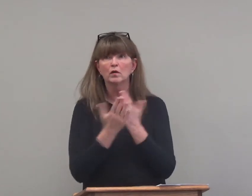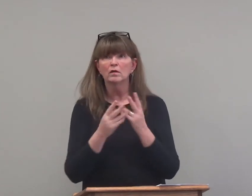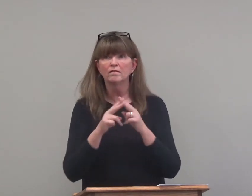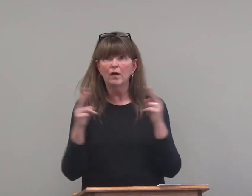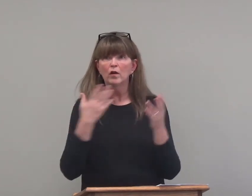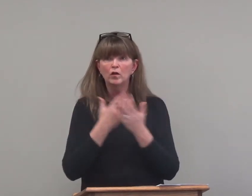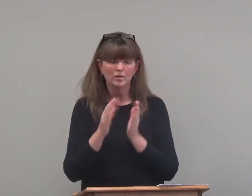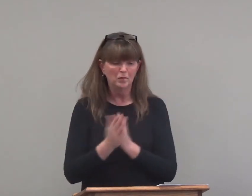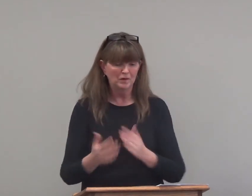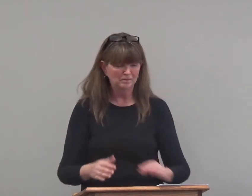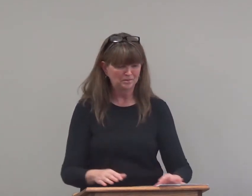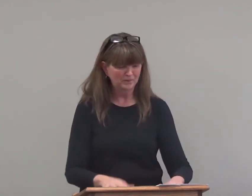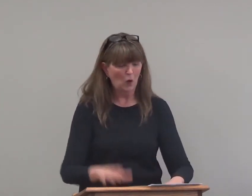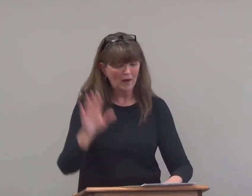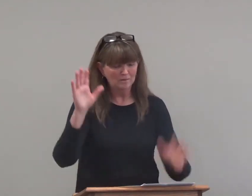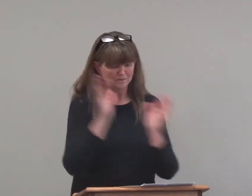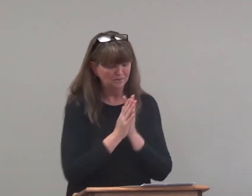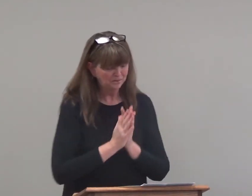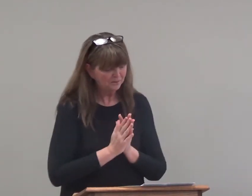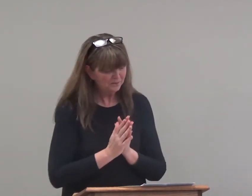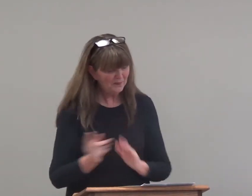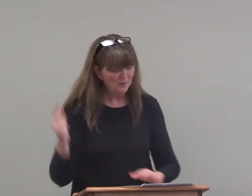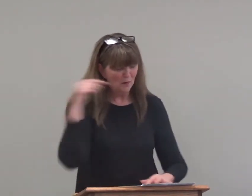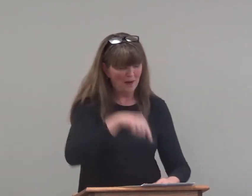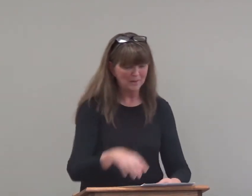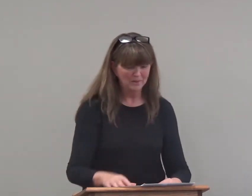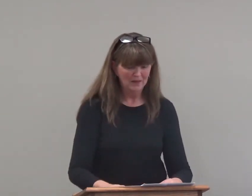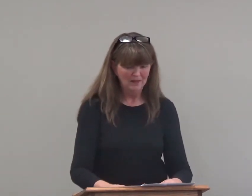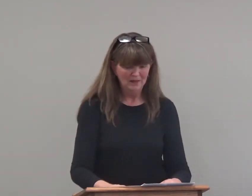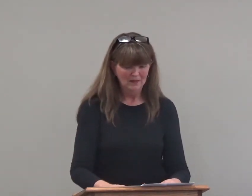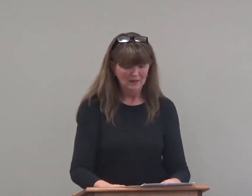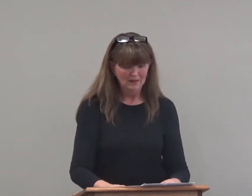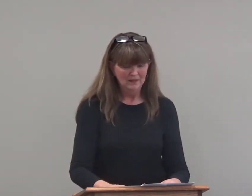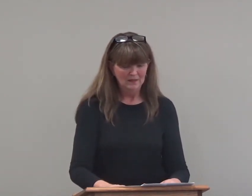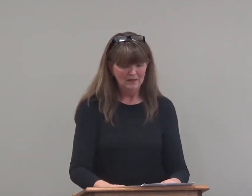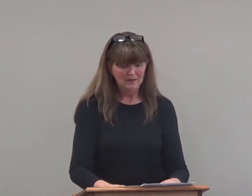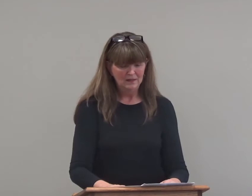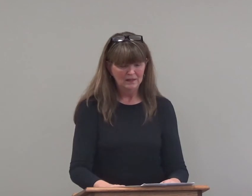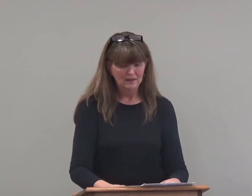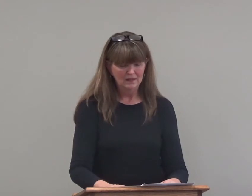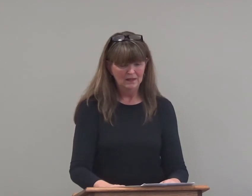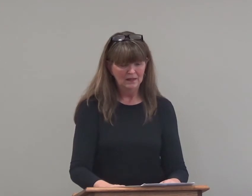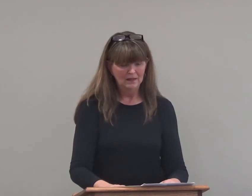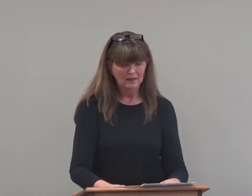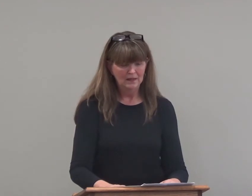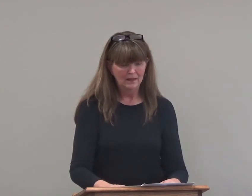a good one. It's a very good book. Okay, let me go back to my notes.